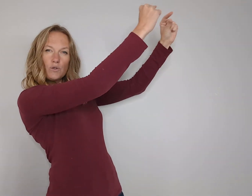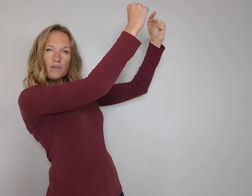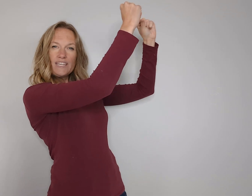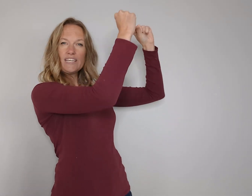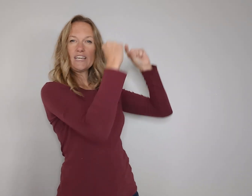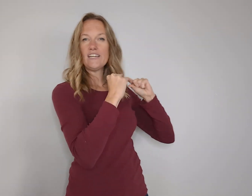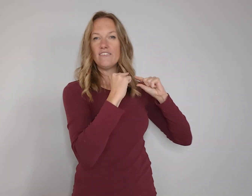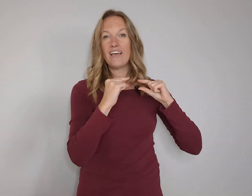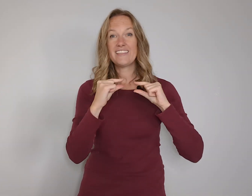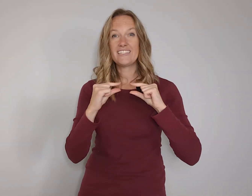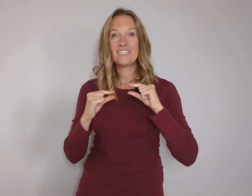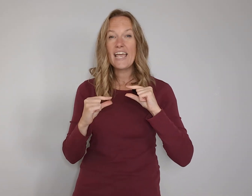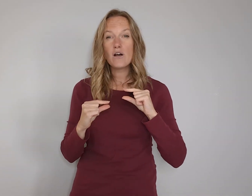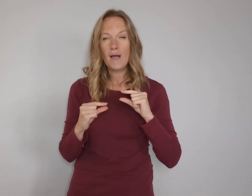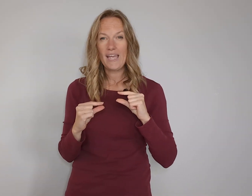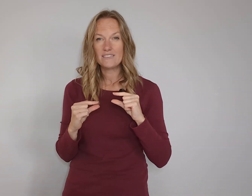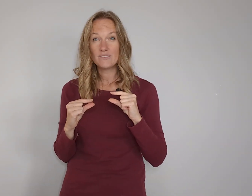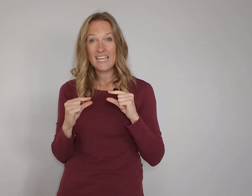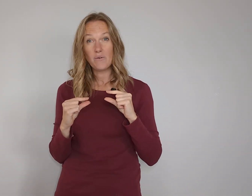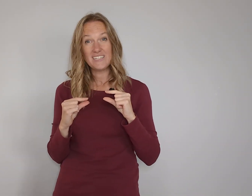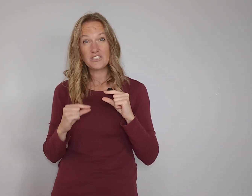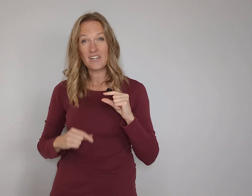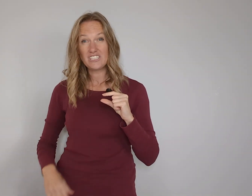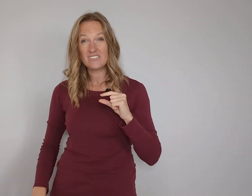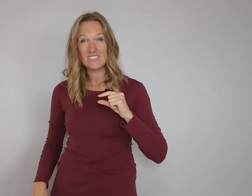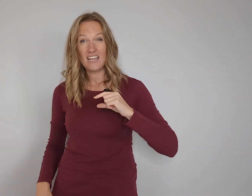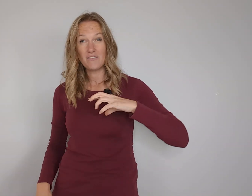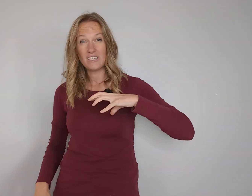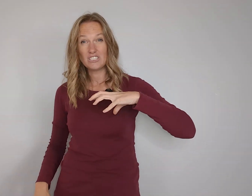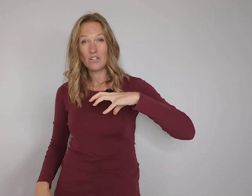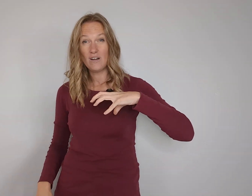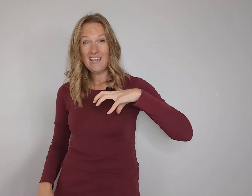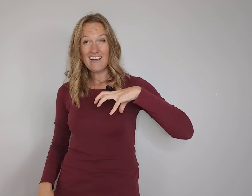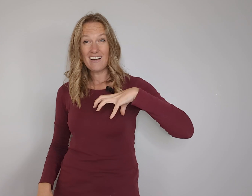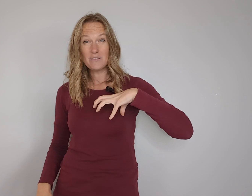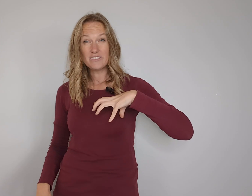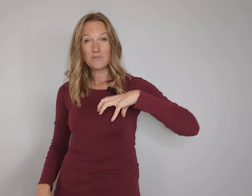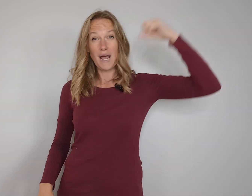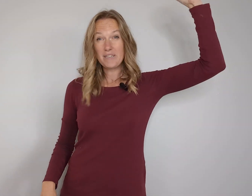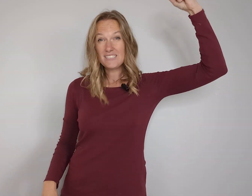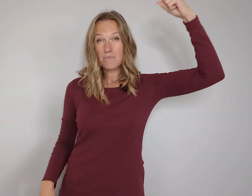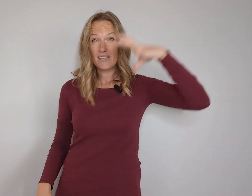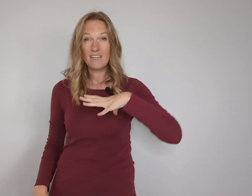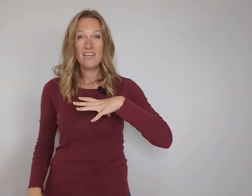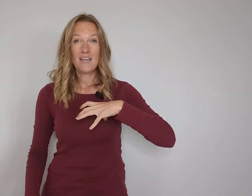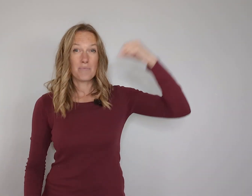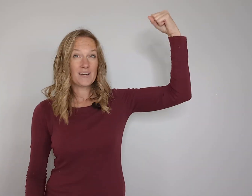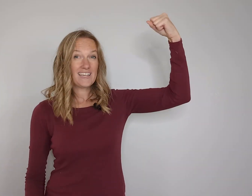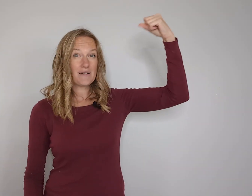You give and then take away. So take away is a directional sign, and we're going to show God almost grabbing something and bringing it up